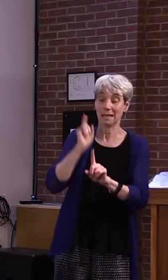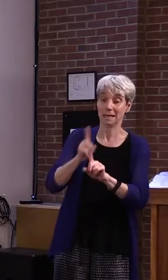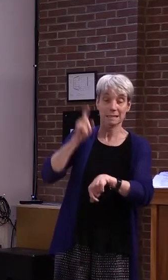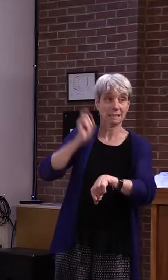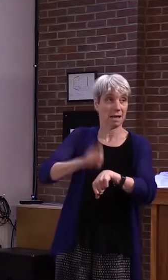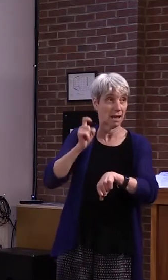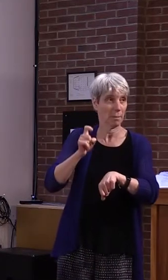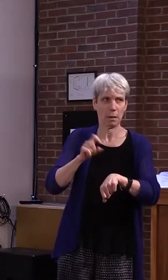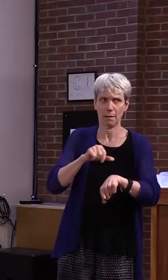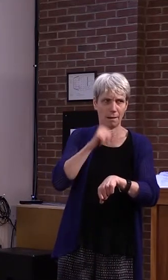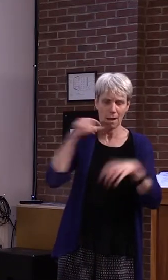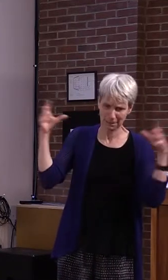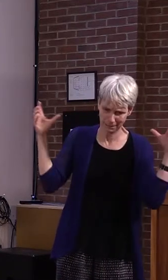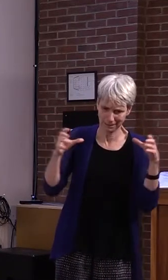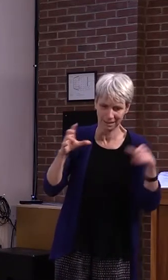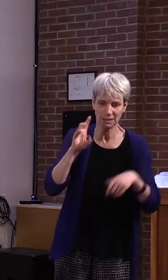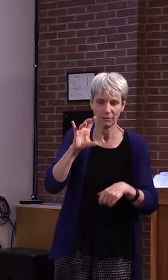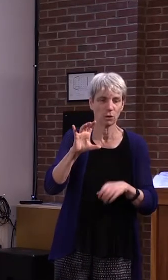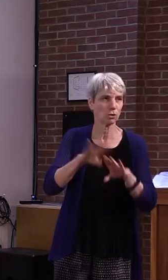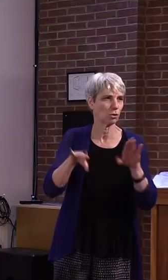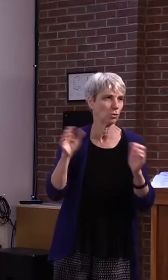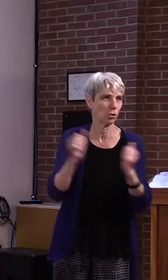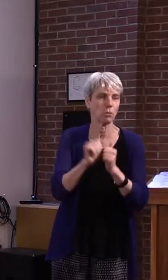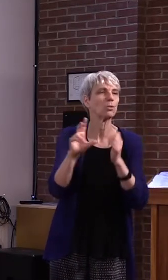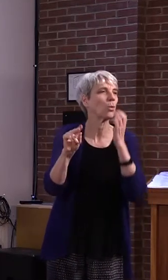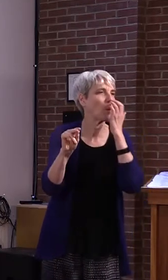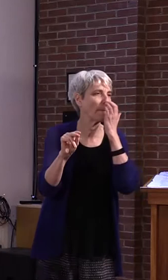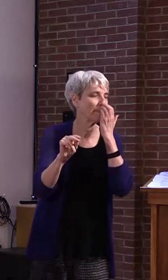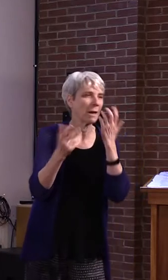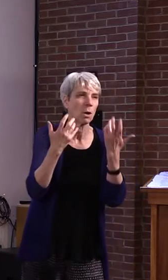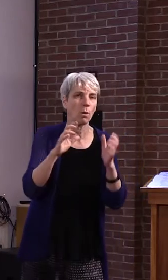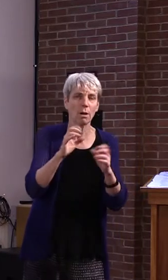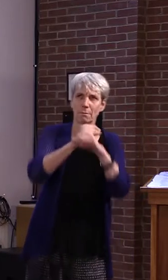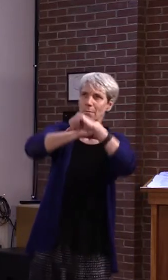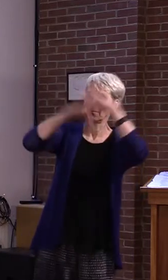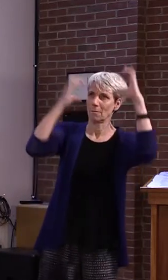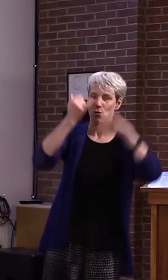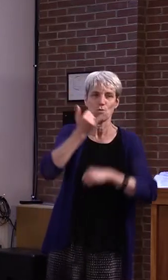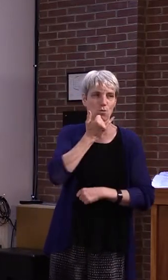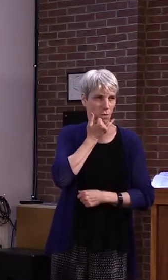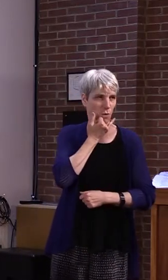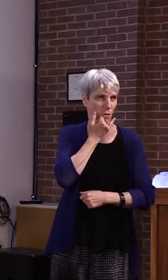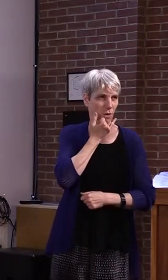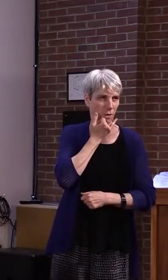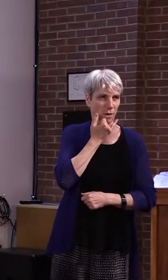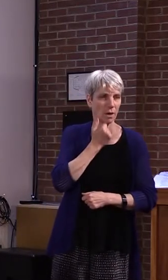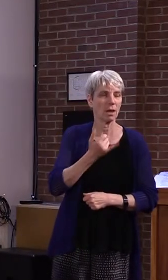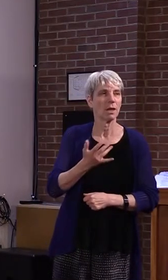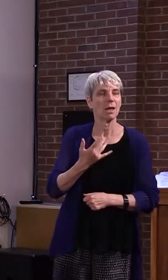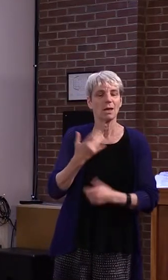we move forward. I just want people to realize that